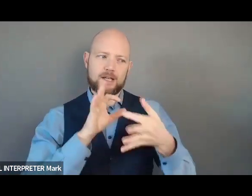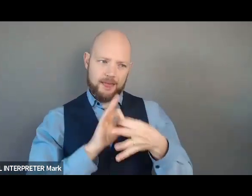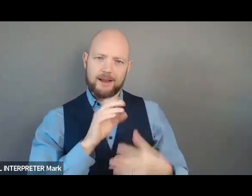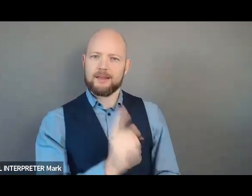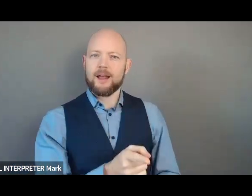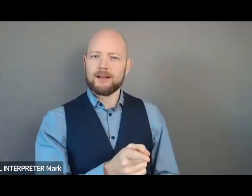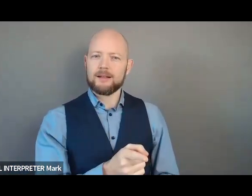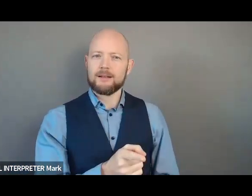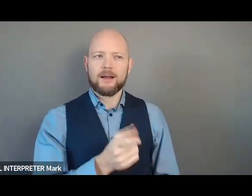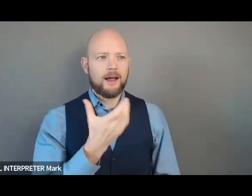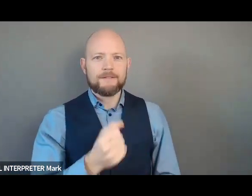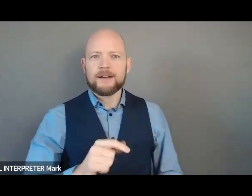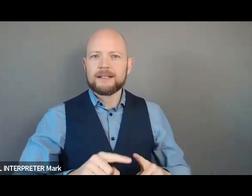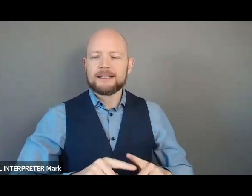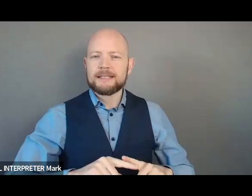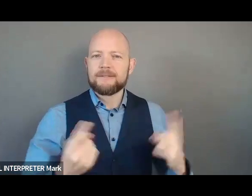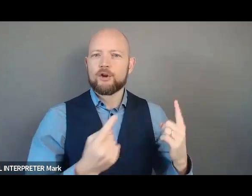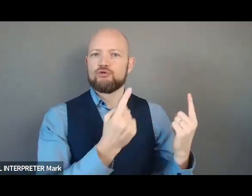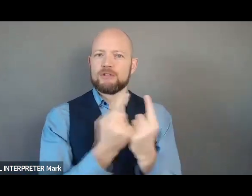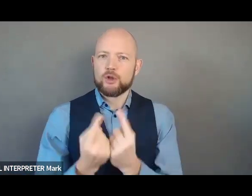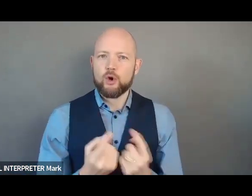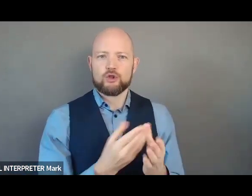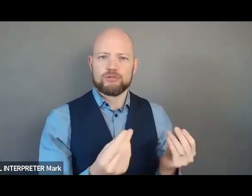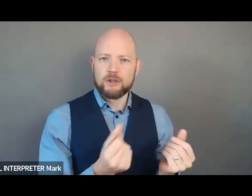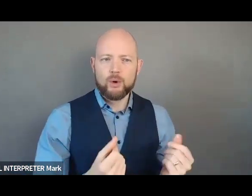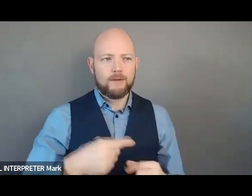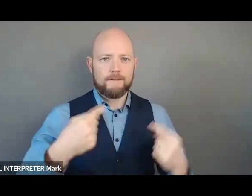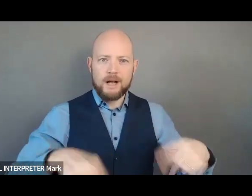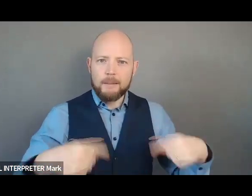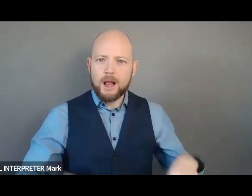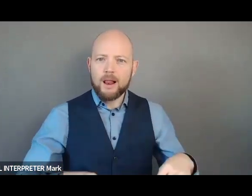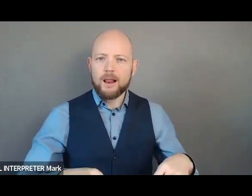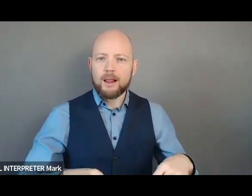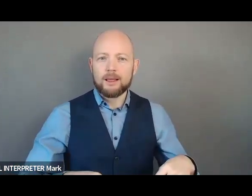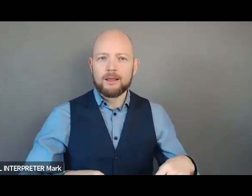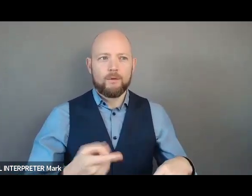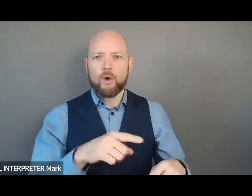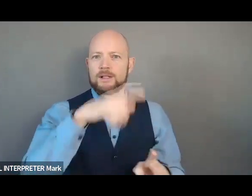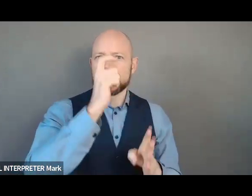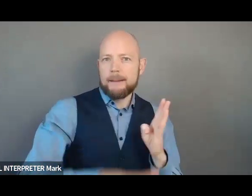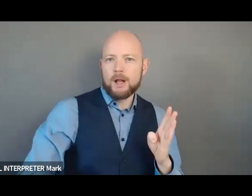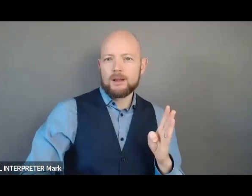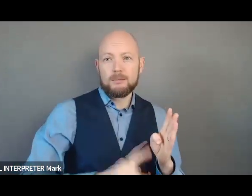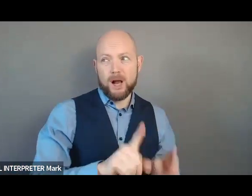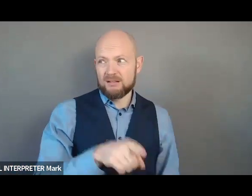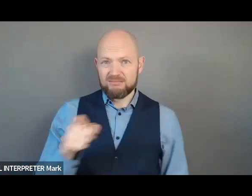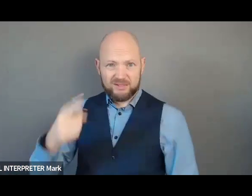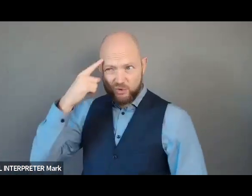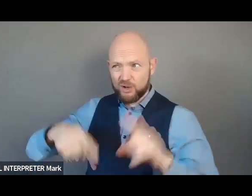are a range of resources available. In contrast, there are vanishingly few resources available